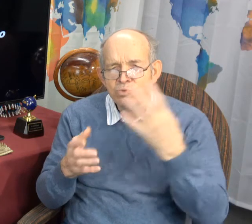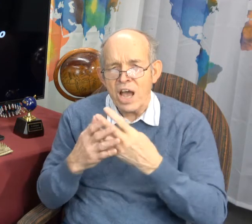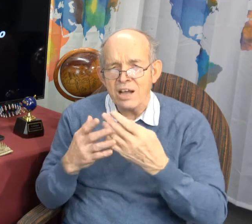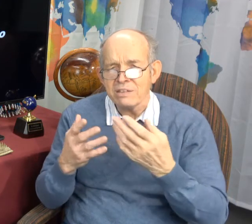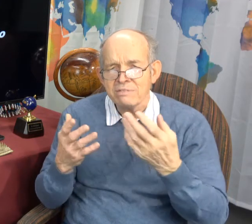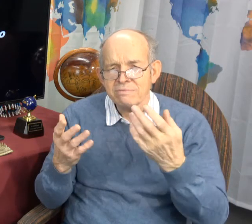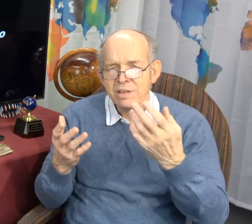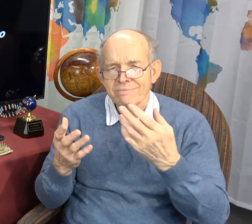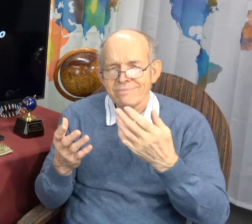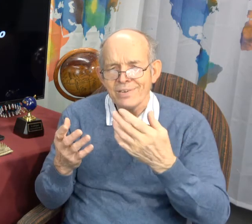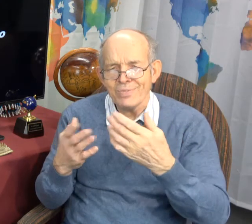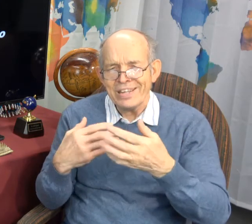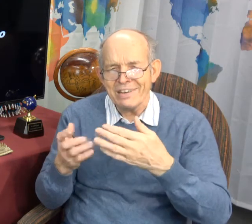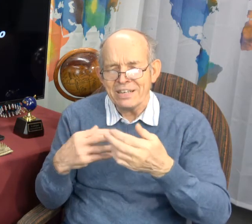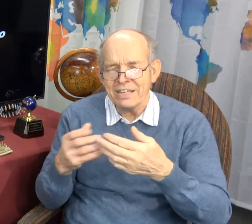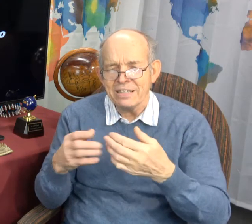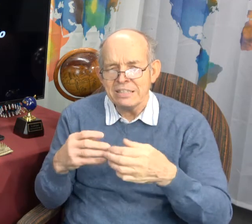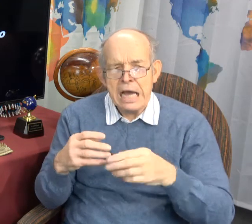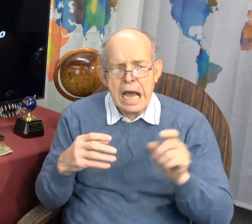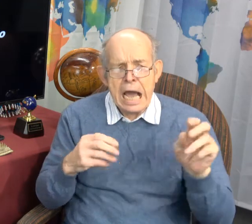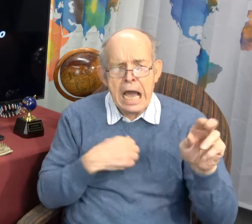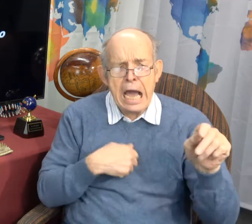Yeah. Whatever.